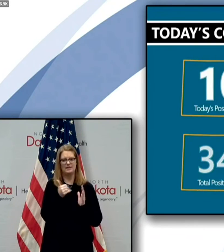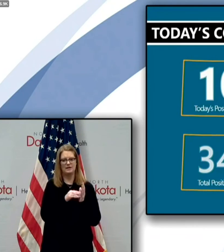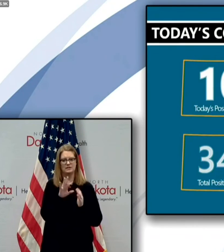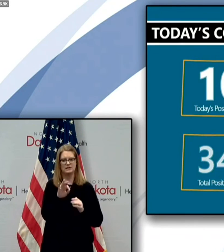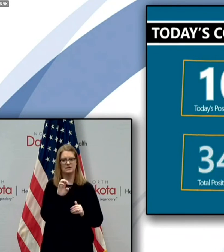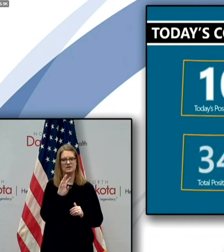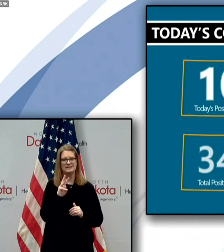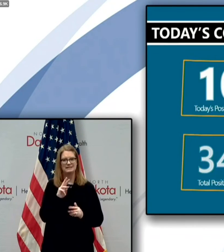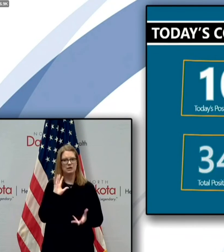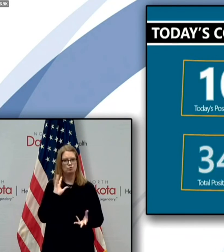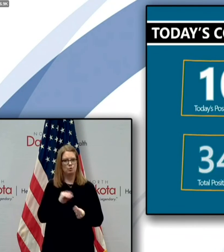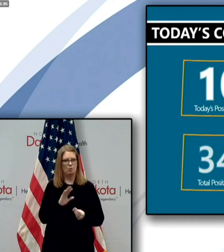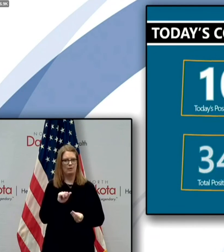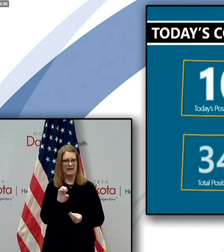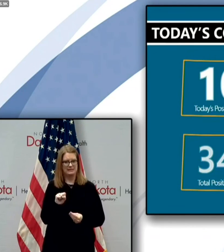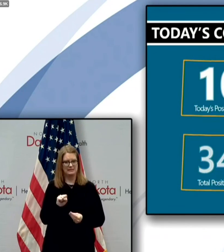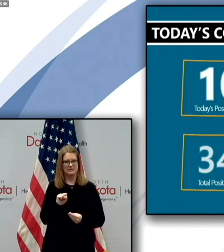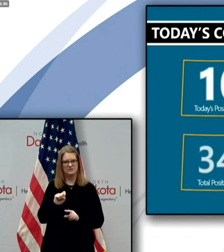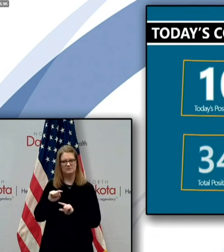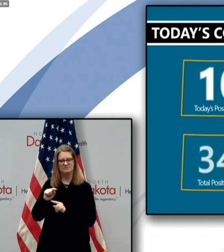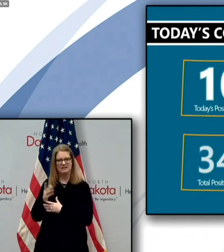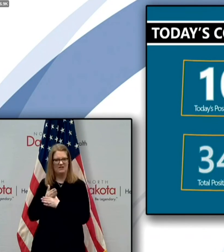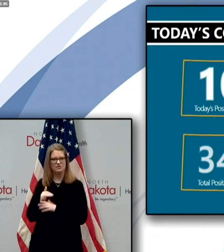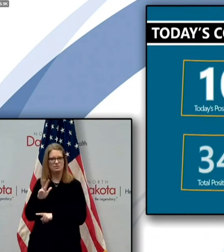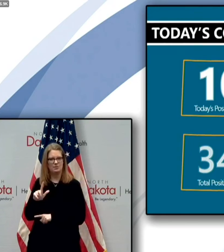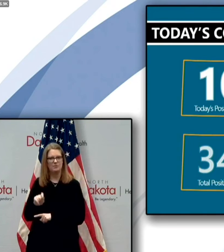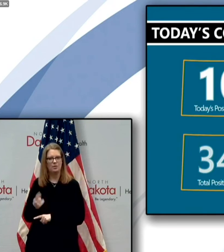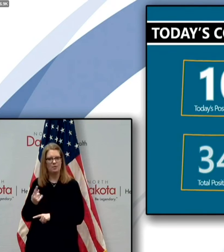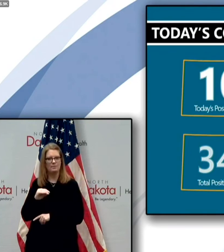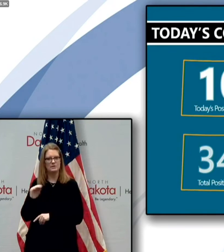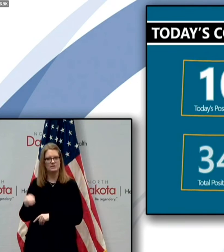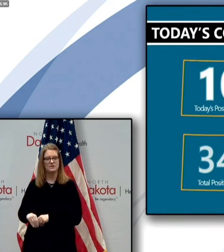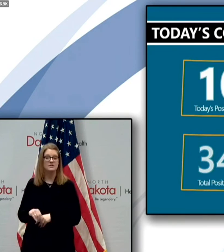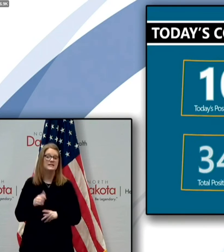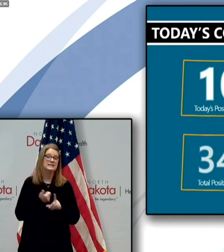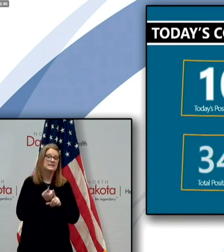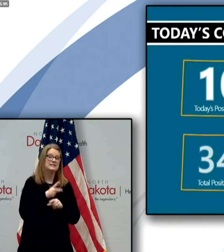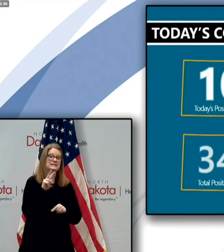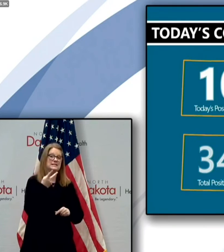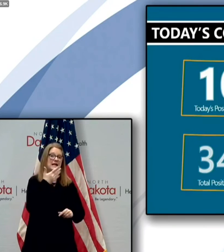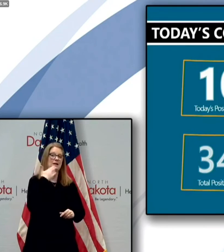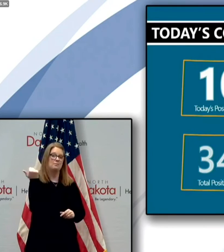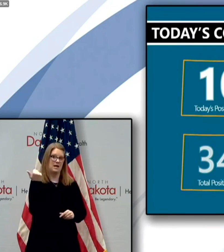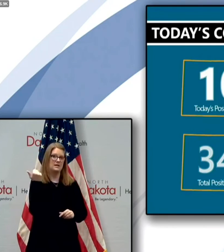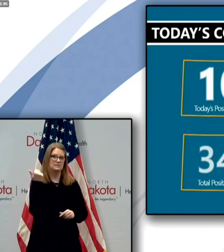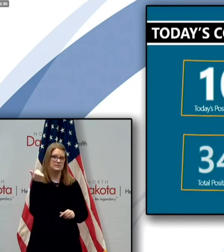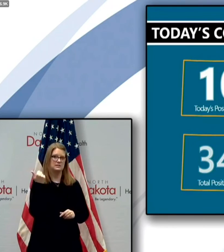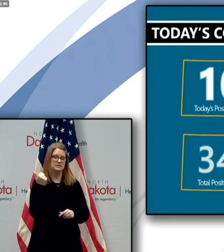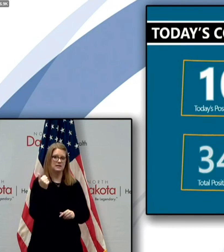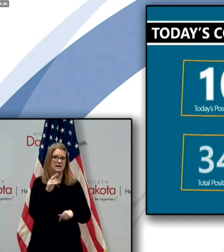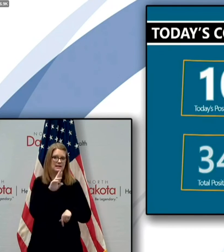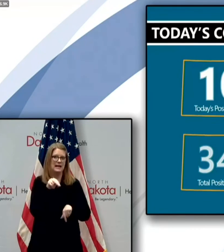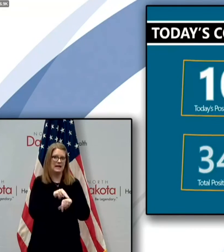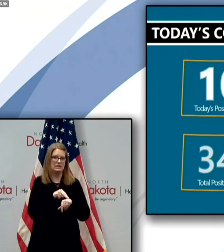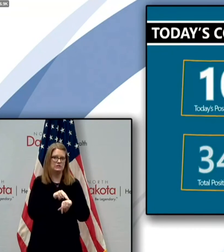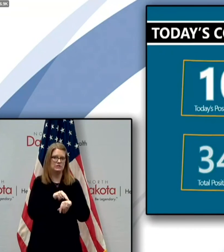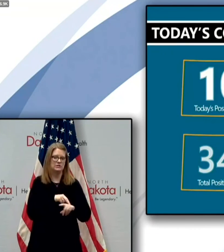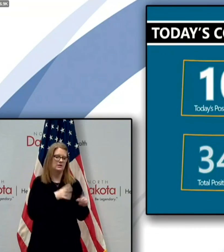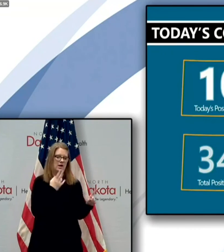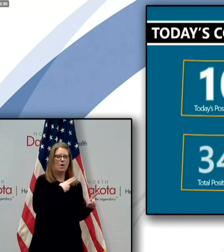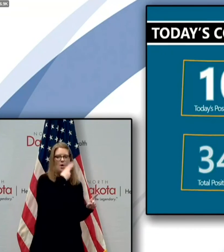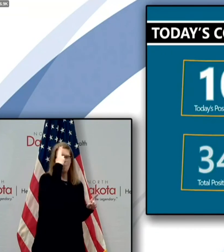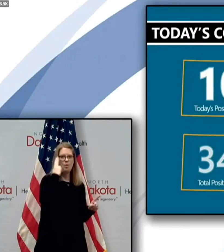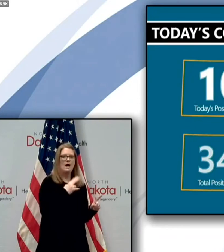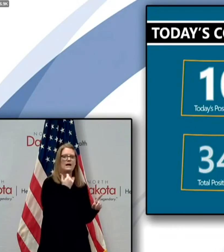total cases. That remains the second best in the nation. If best is low positives, only Hawaii has got a